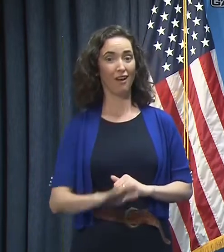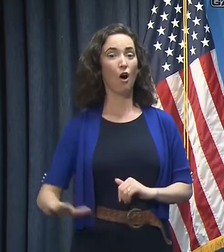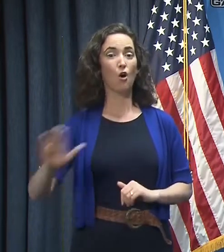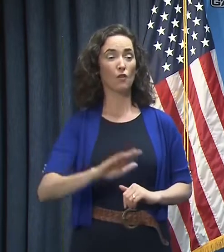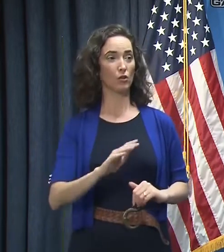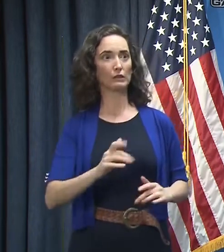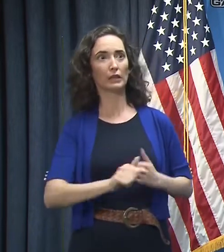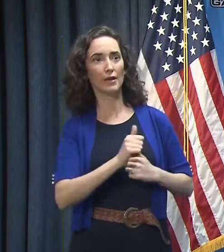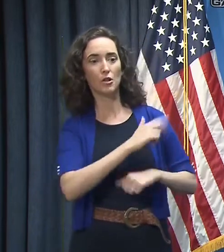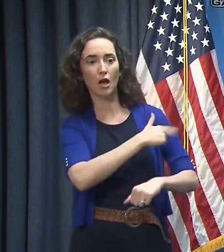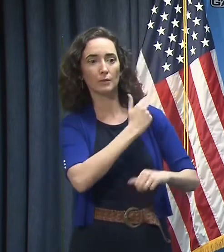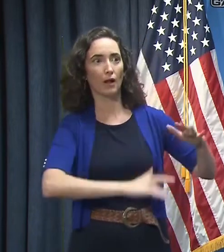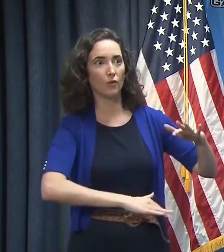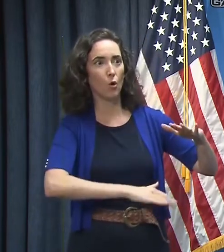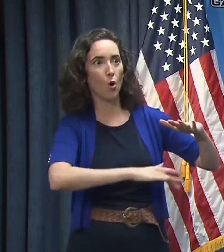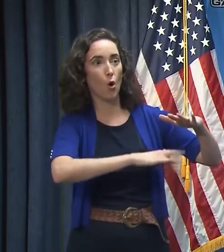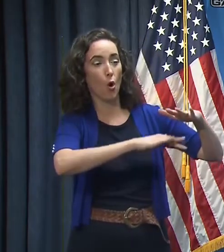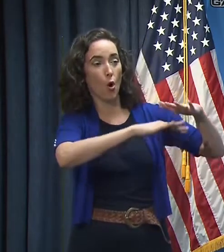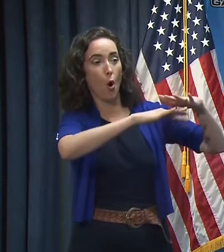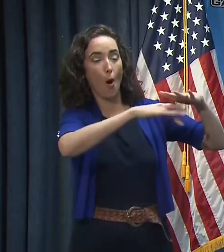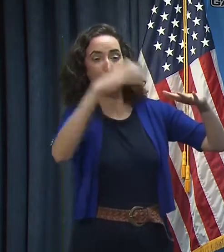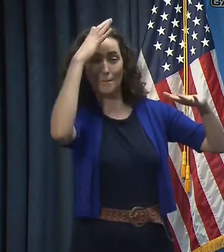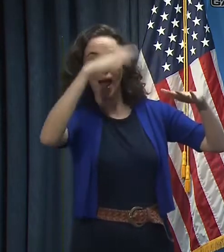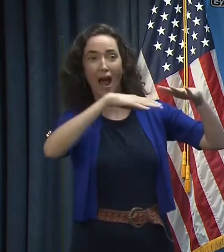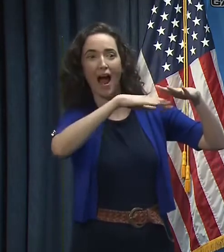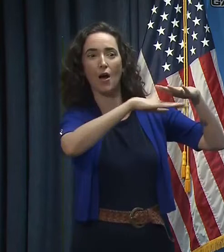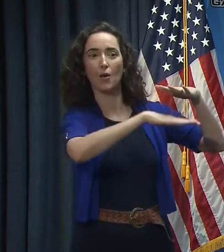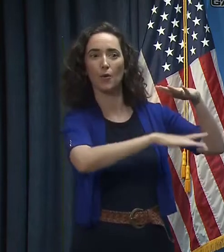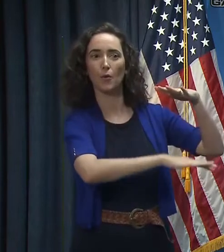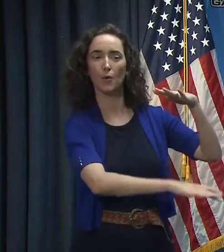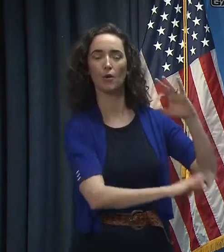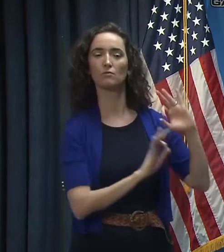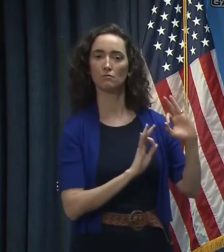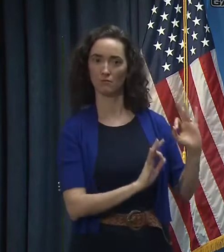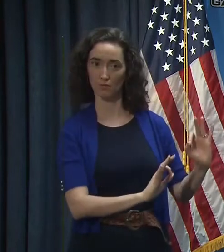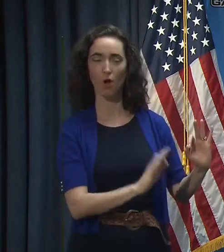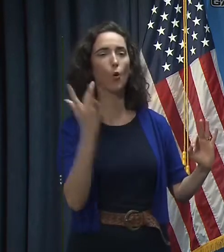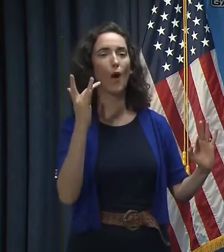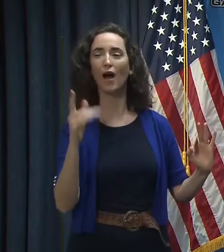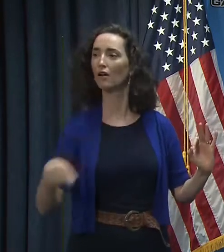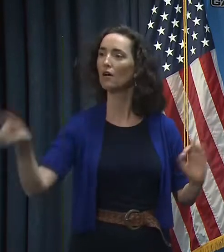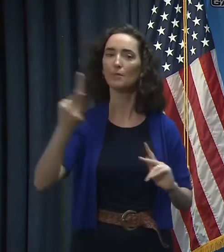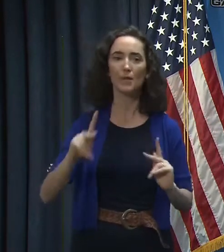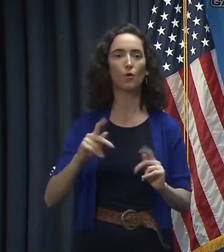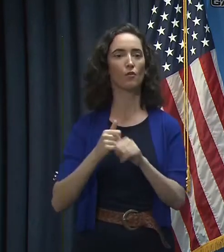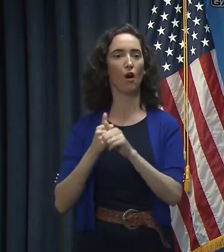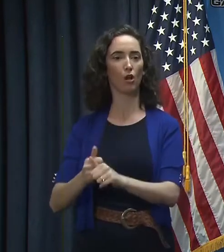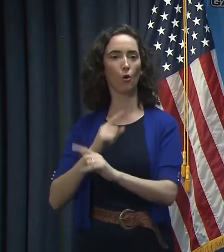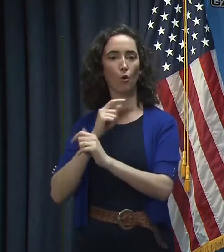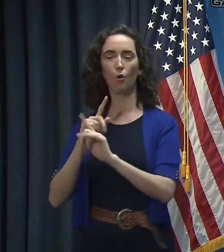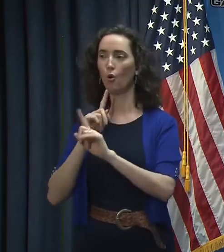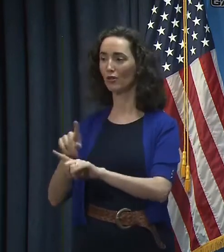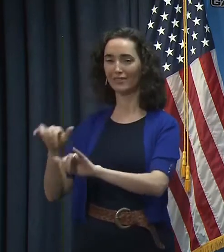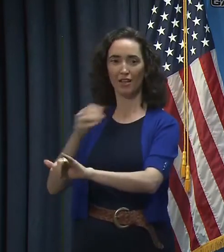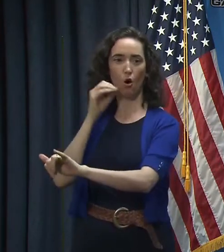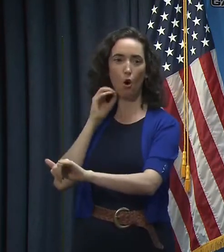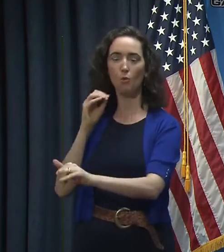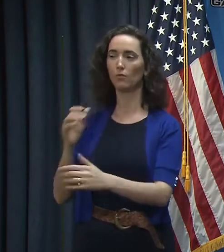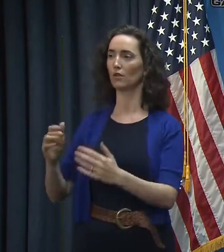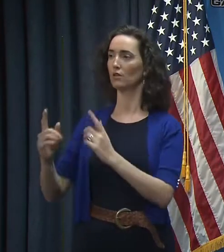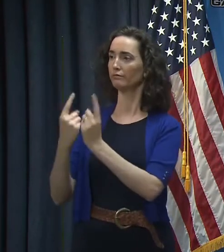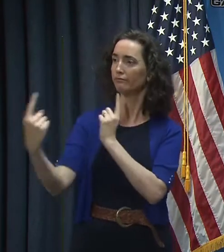the stay-home order. They took seriously social distancing and hygiene, and I really appreciate it.